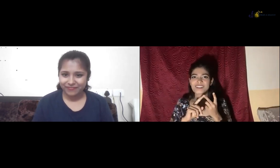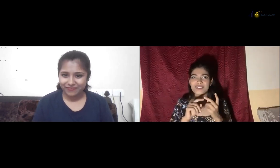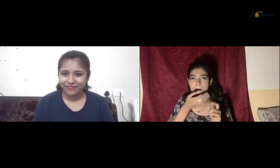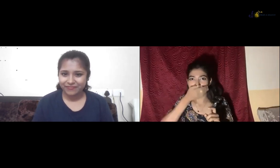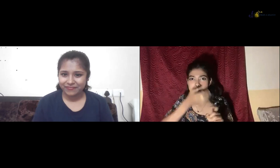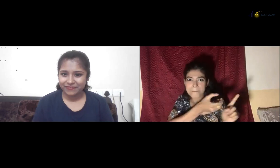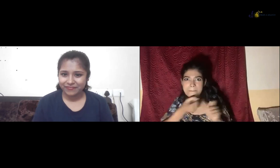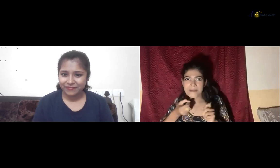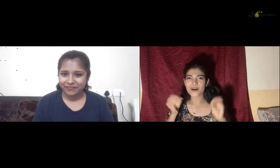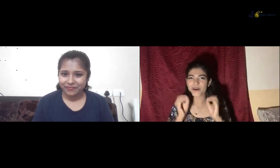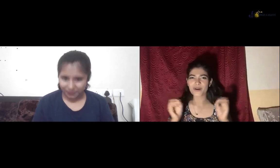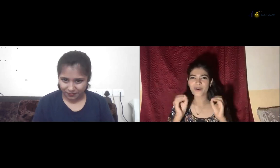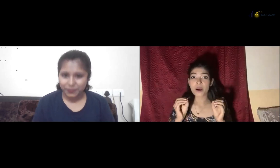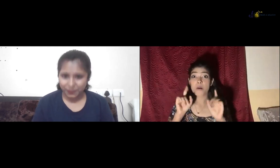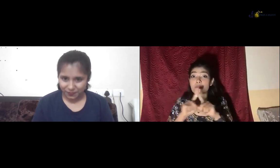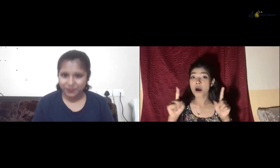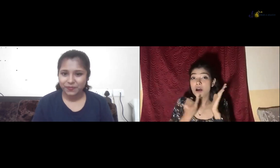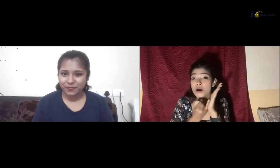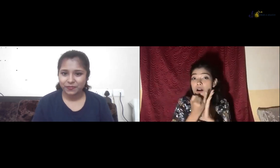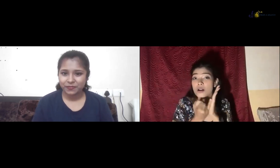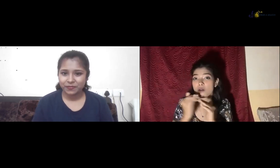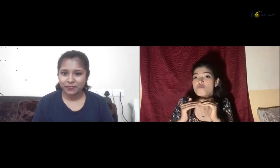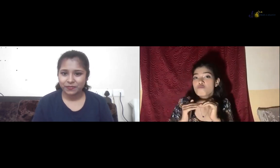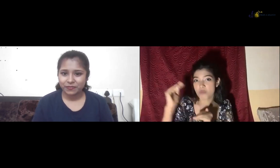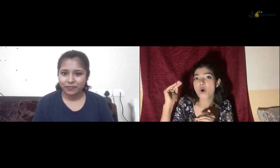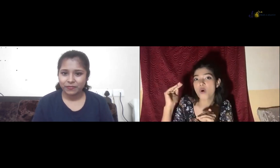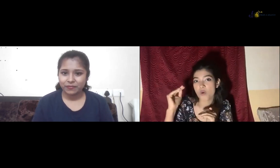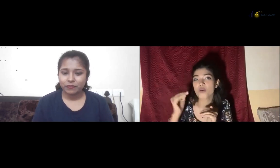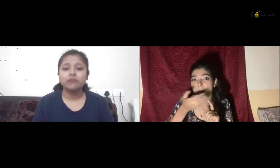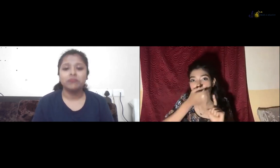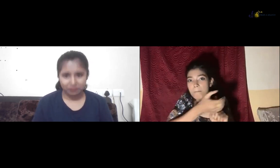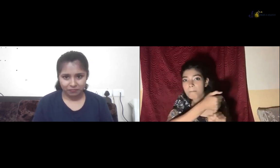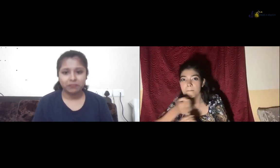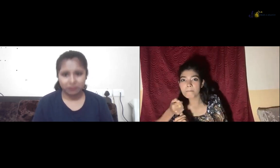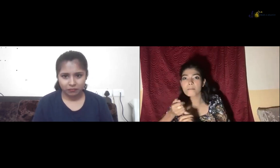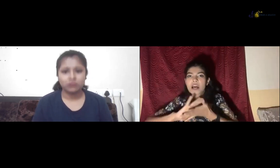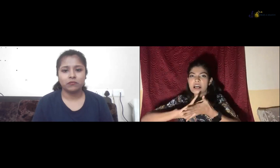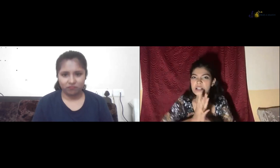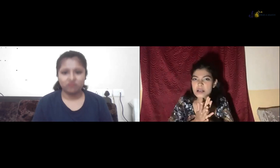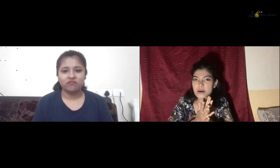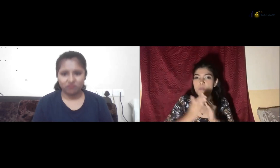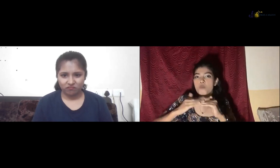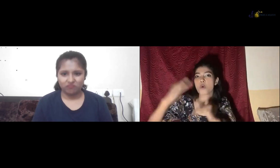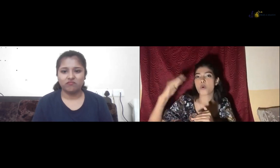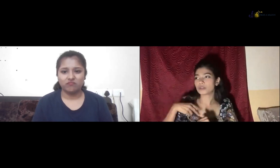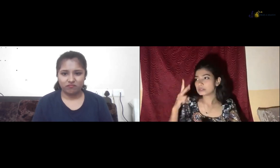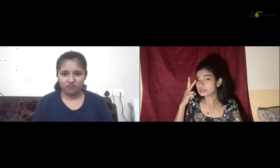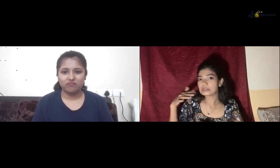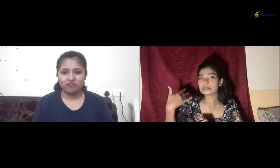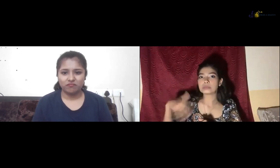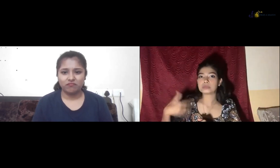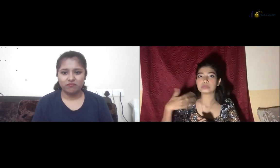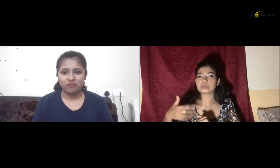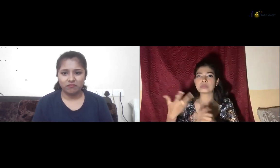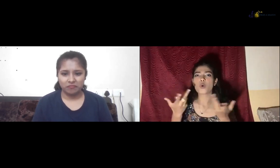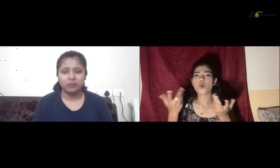so some people think that there are a lot of vehicles going here and there in cities, and women might not